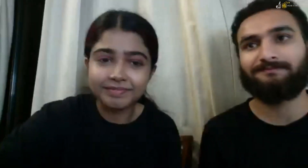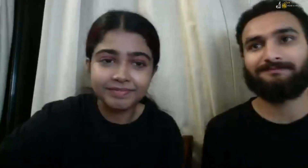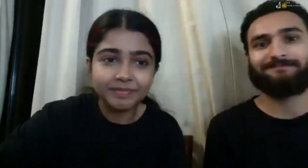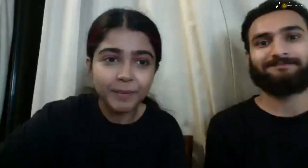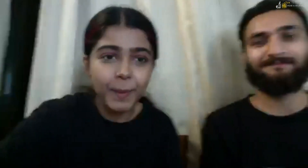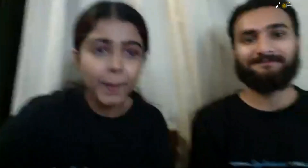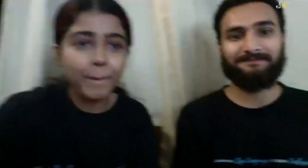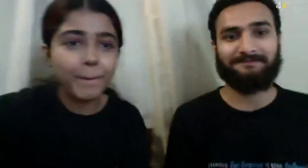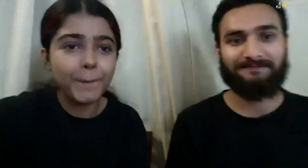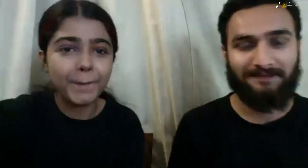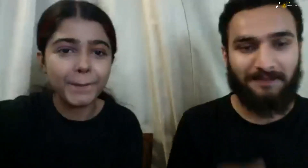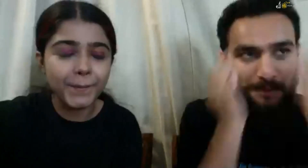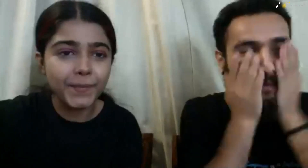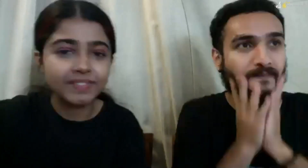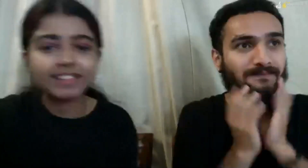Okay.